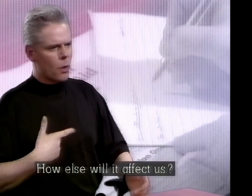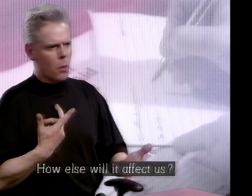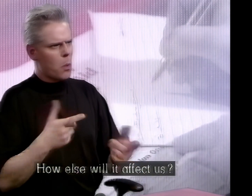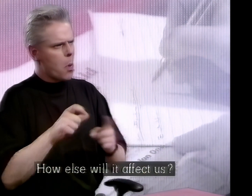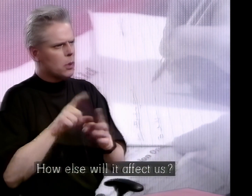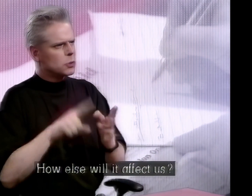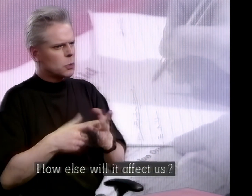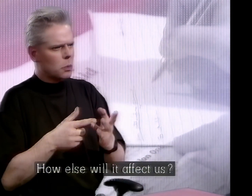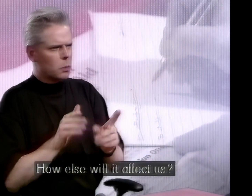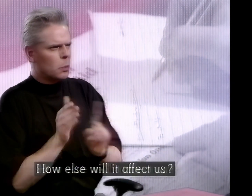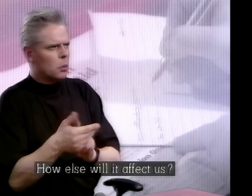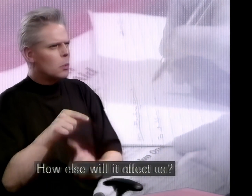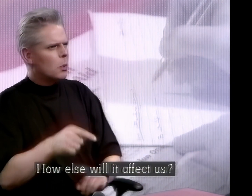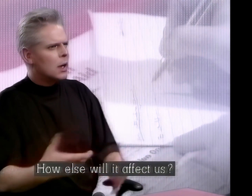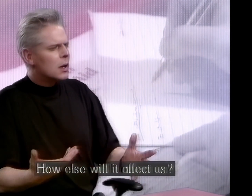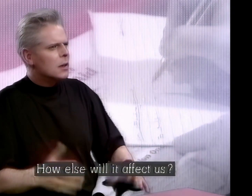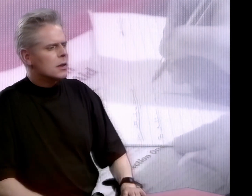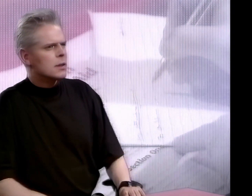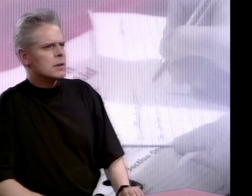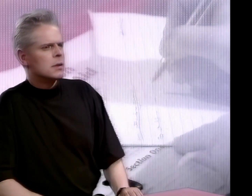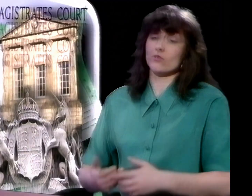How else will it affect us?